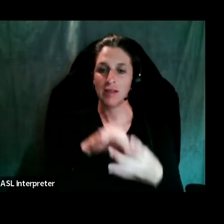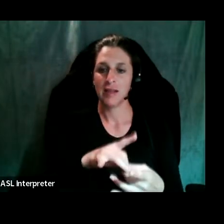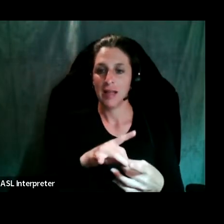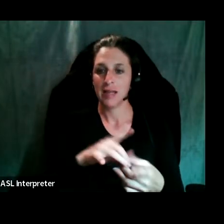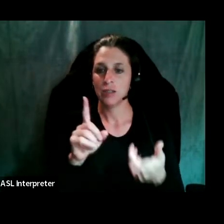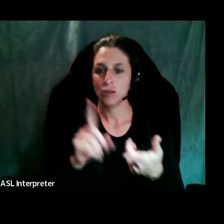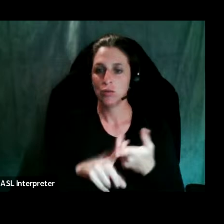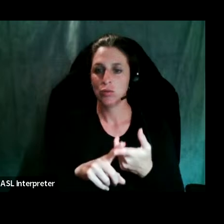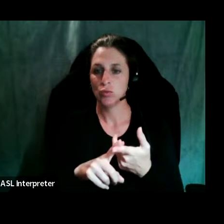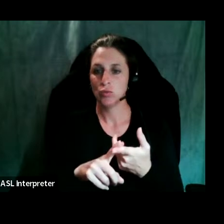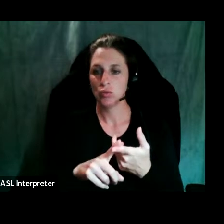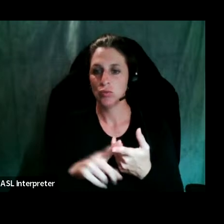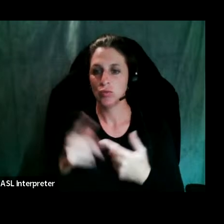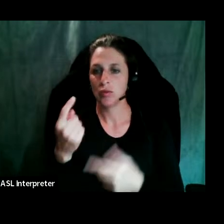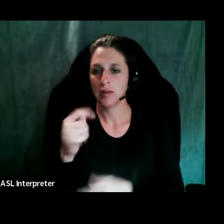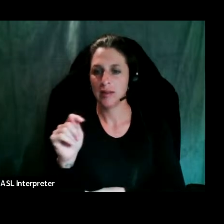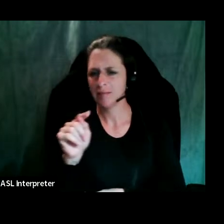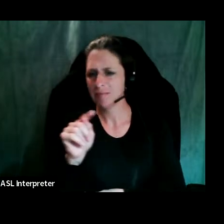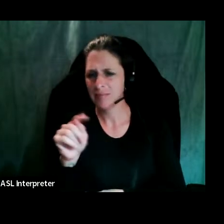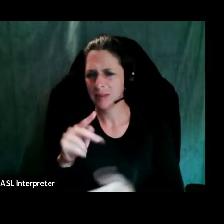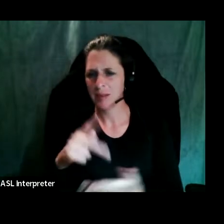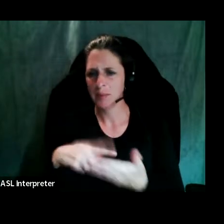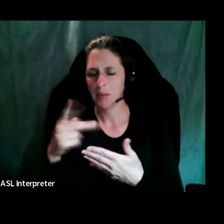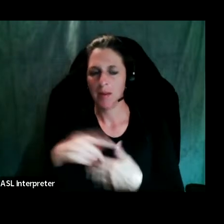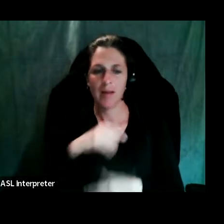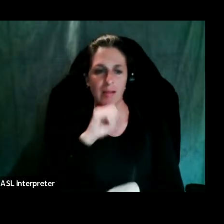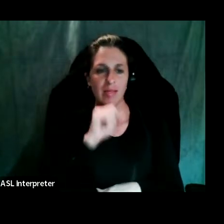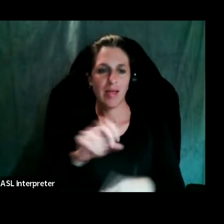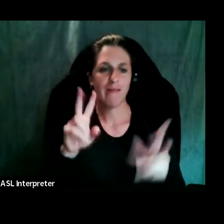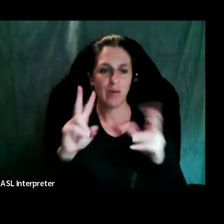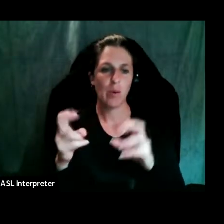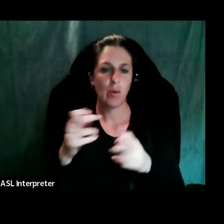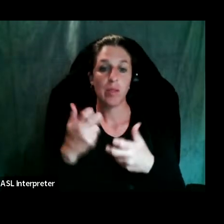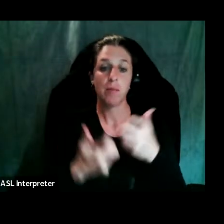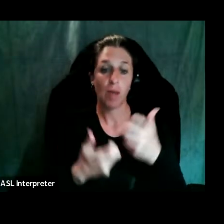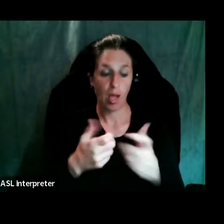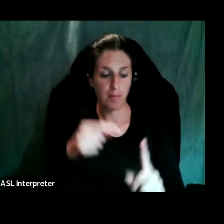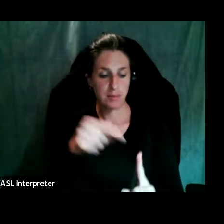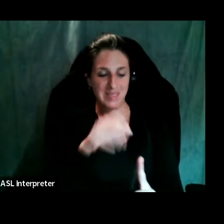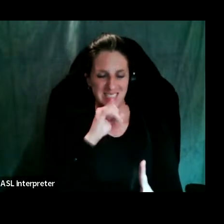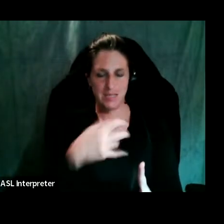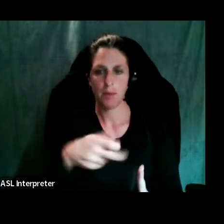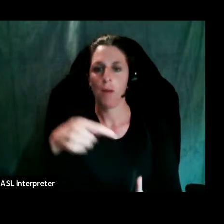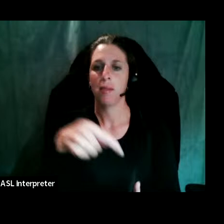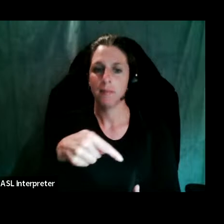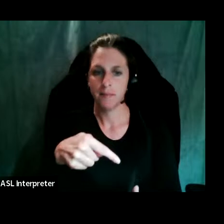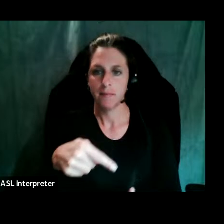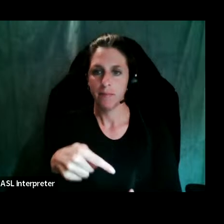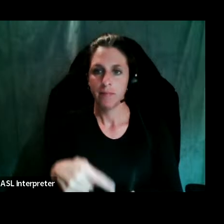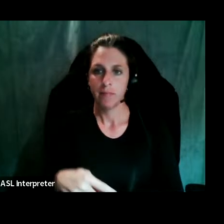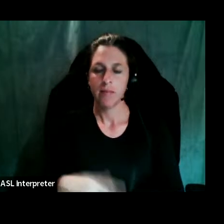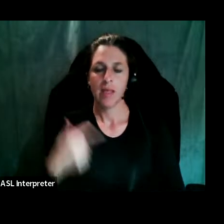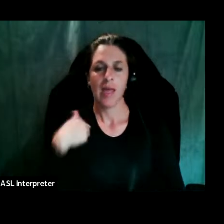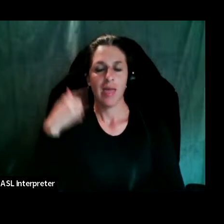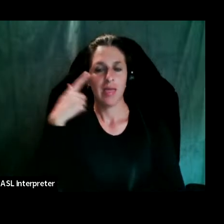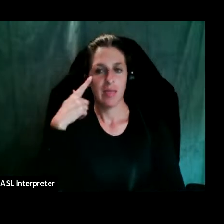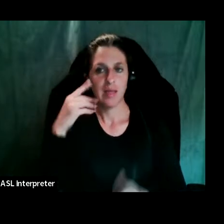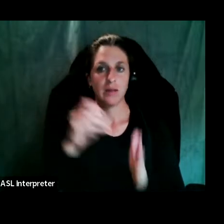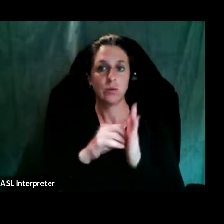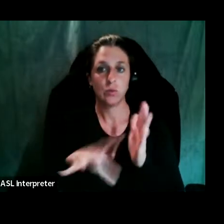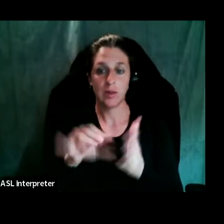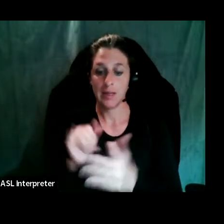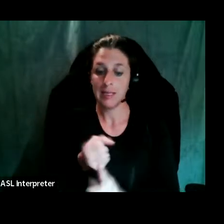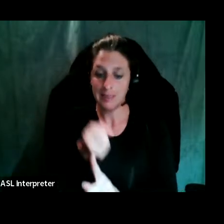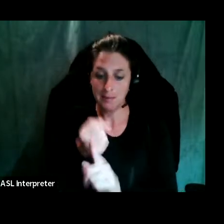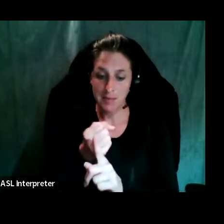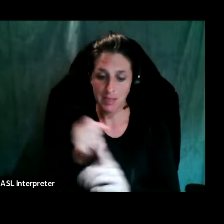program. But you know, I love the quote that the problem is the problem. And I think the students, the impacted